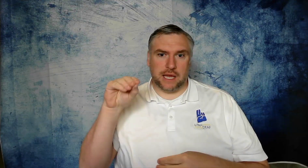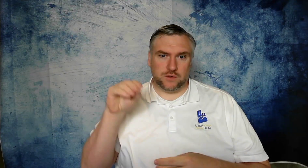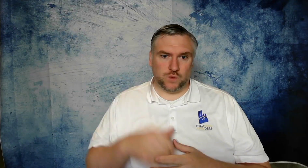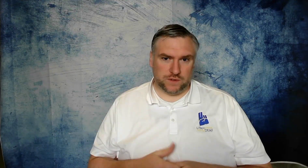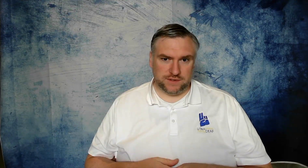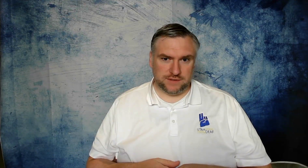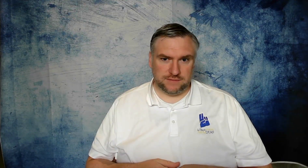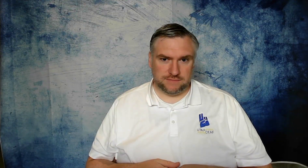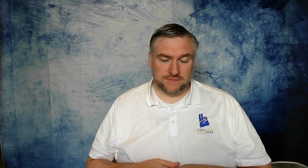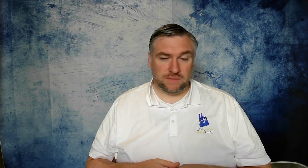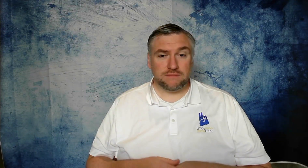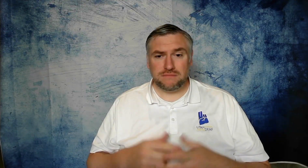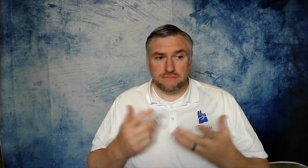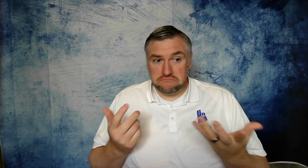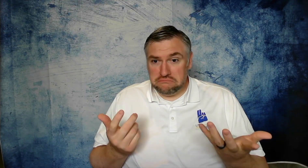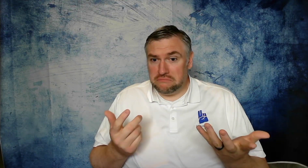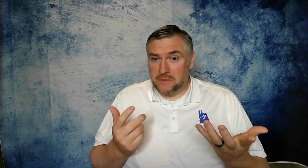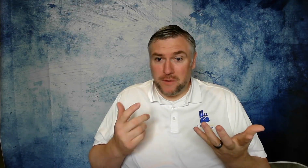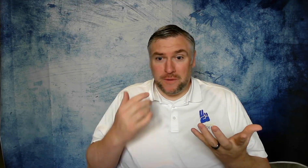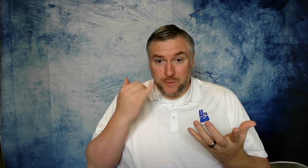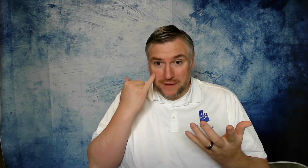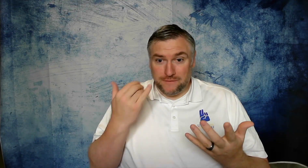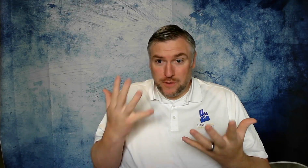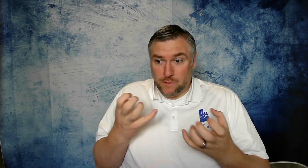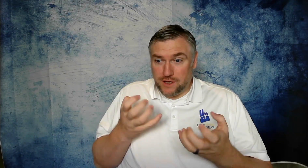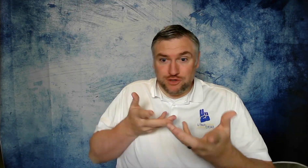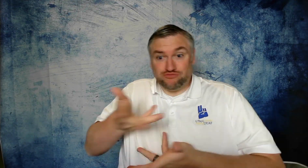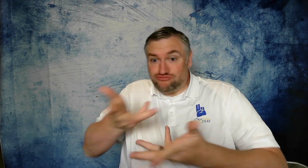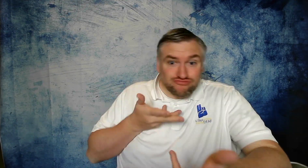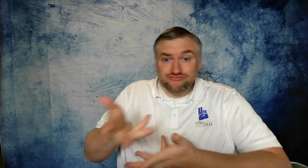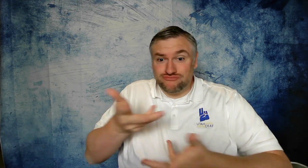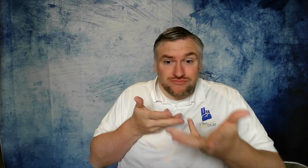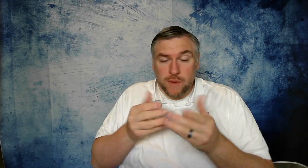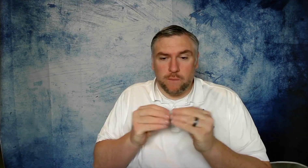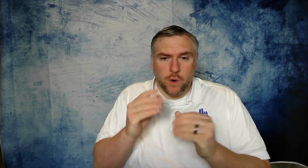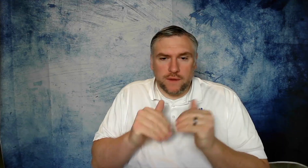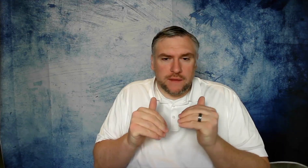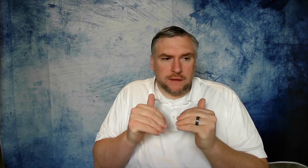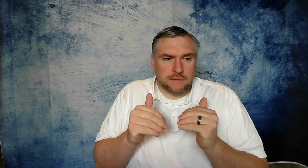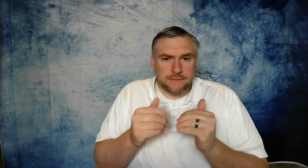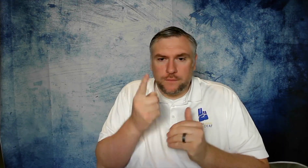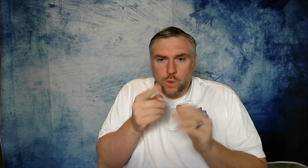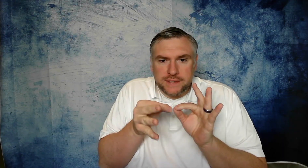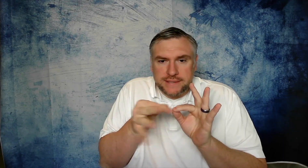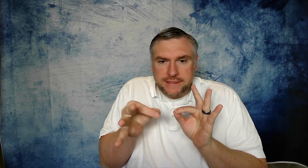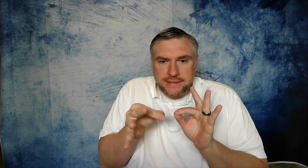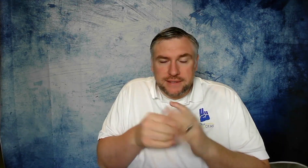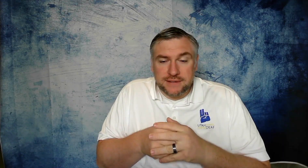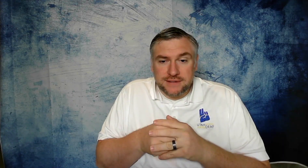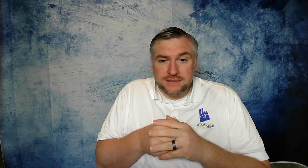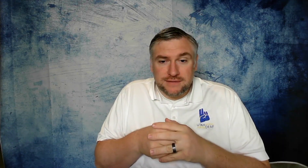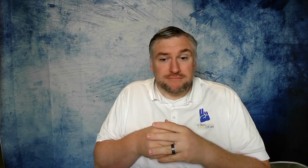and dinosaurs. So if we want an interaction that's more than a single